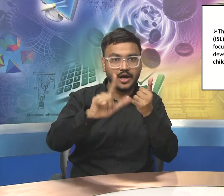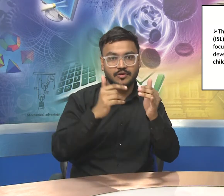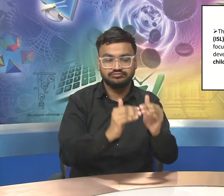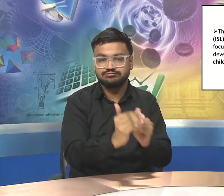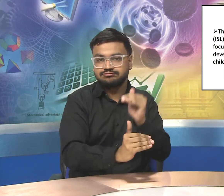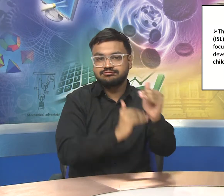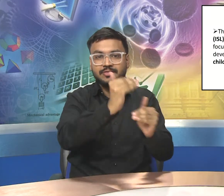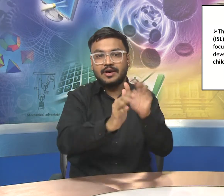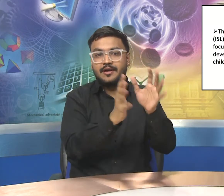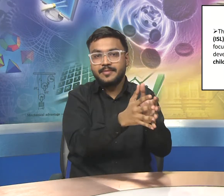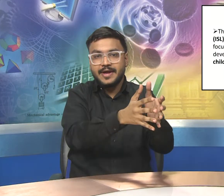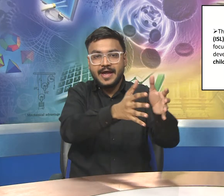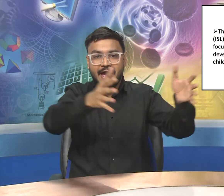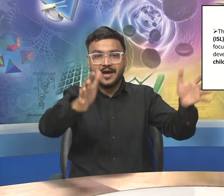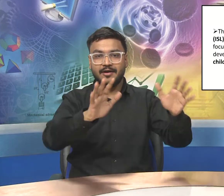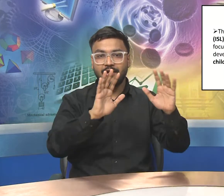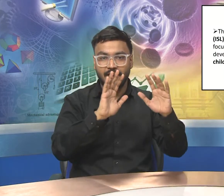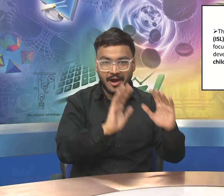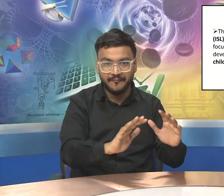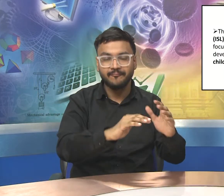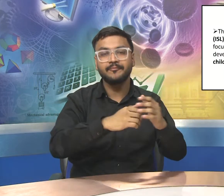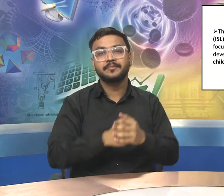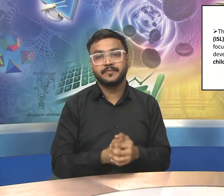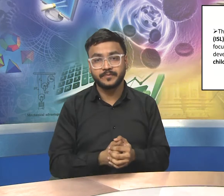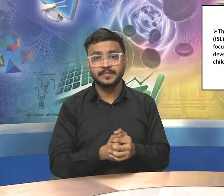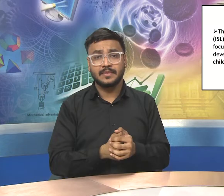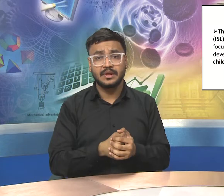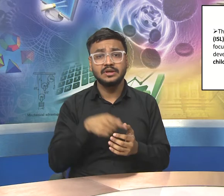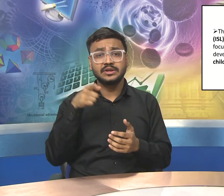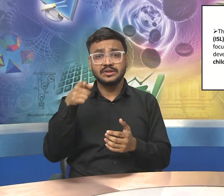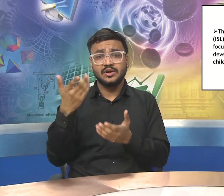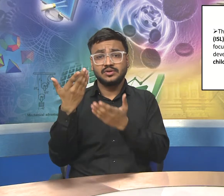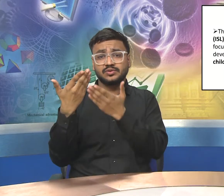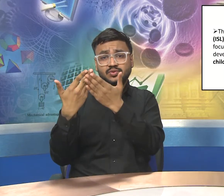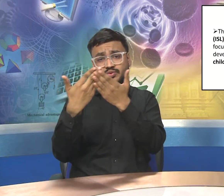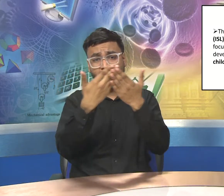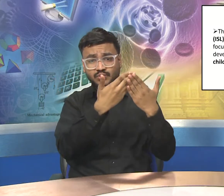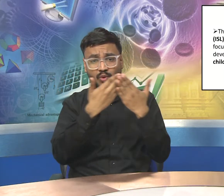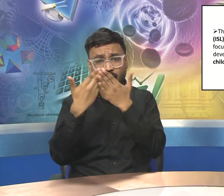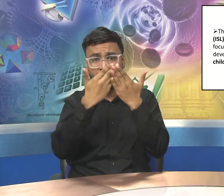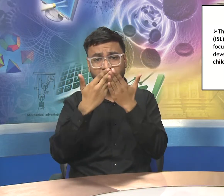development and its use in the education of deaf children.